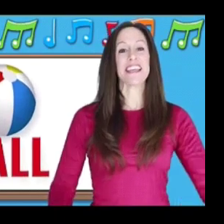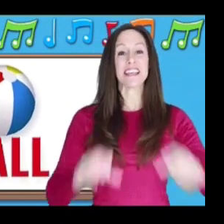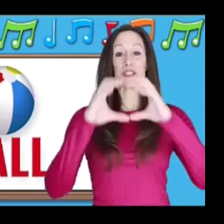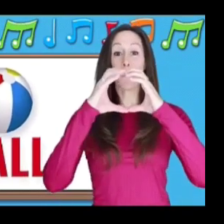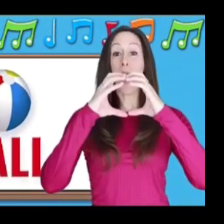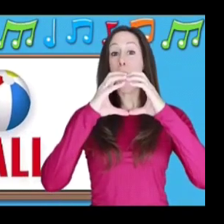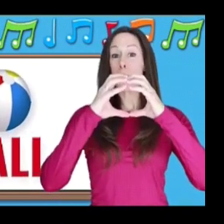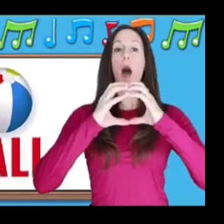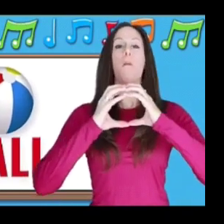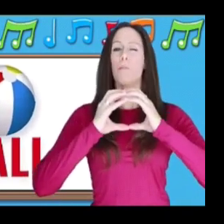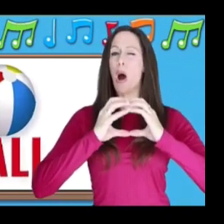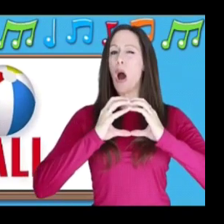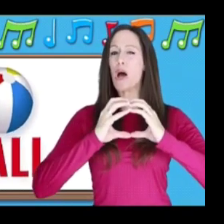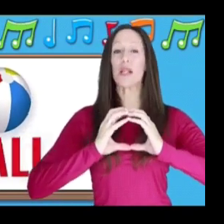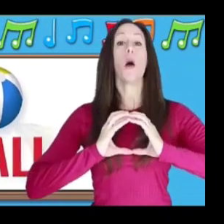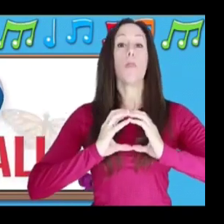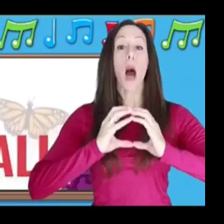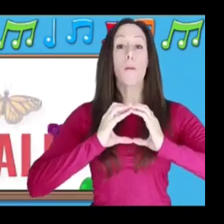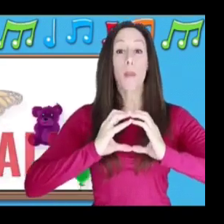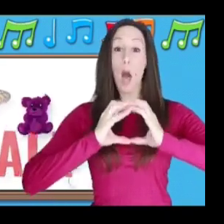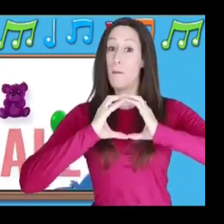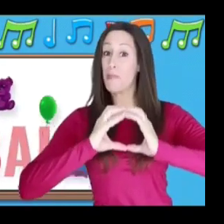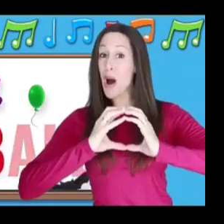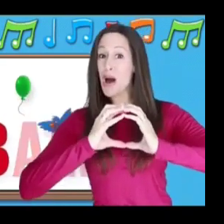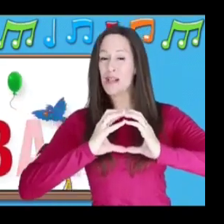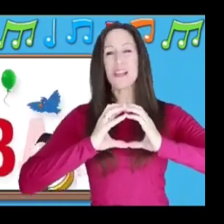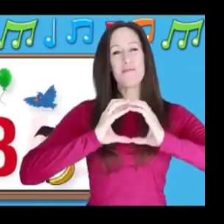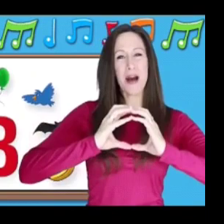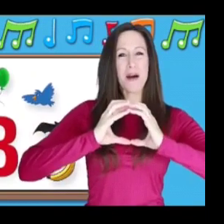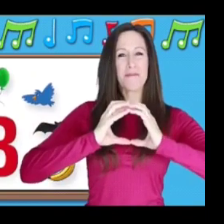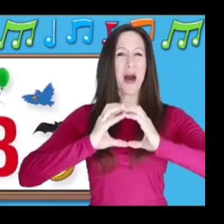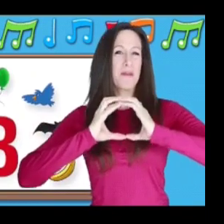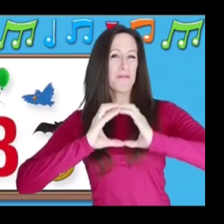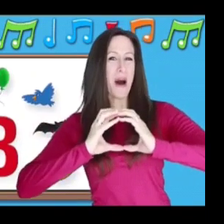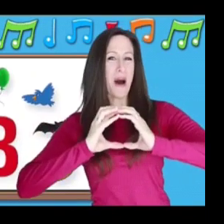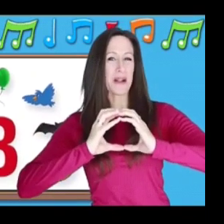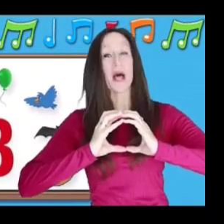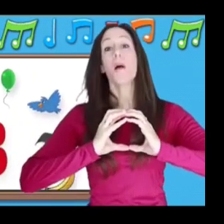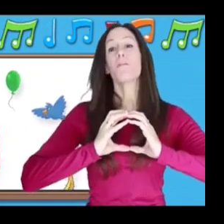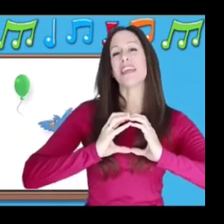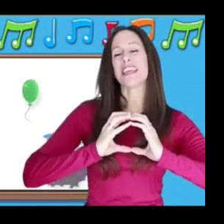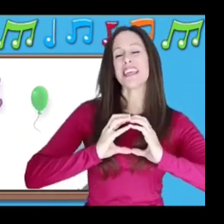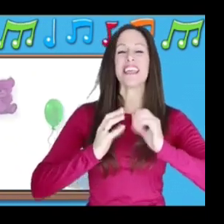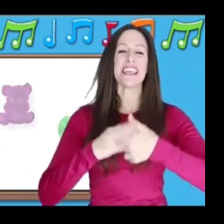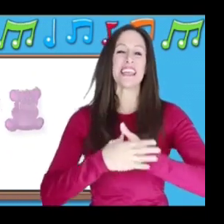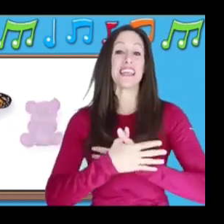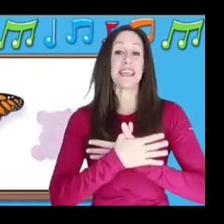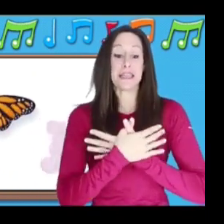B is for ball, ball, ball. B is